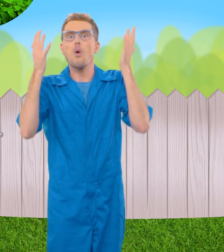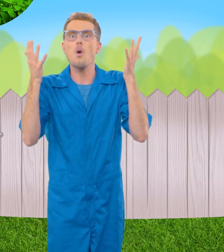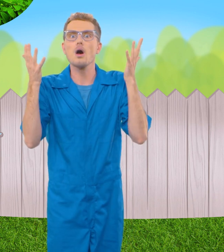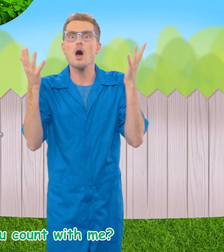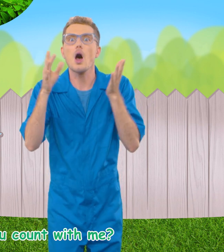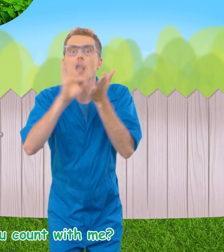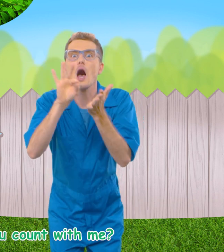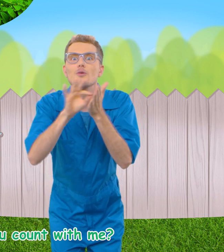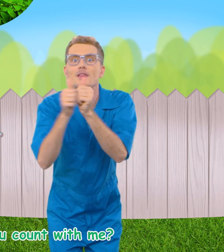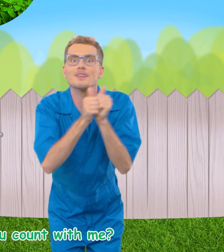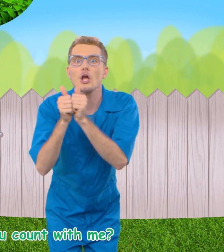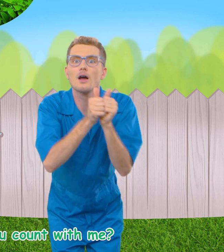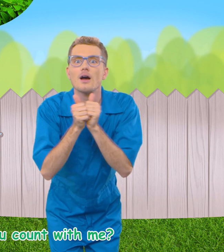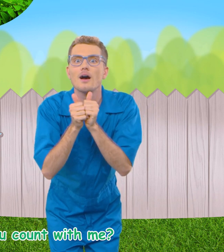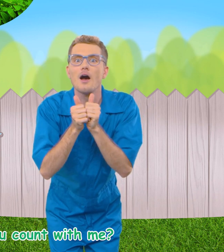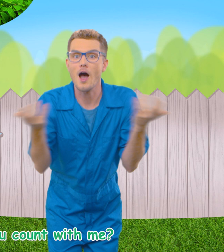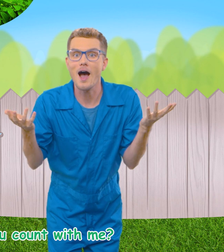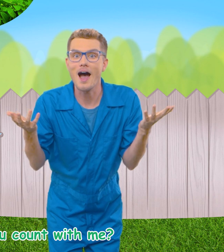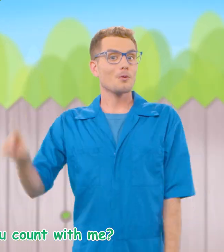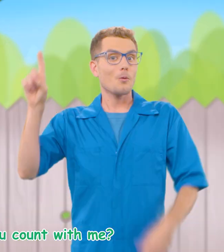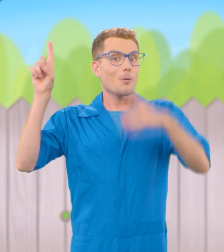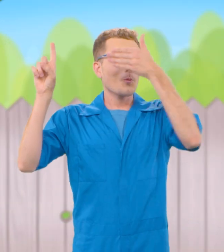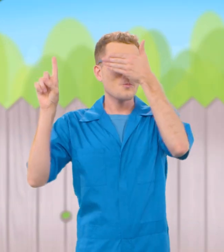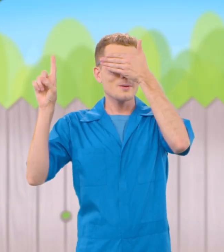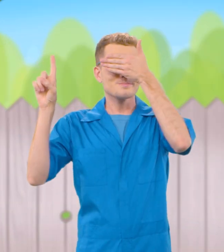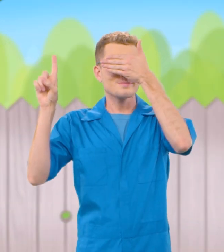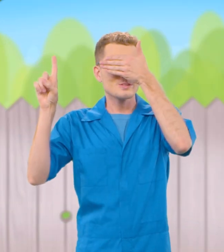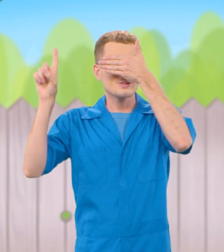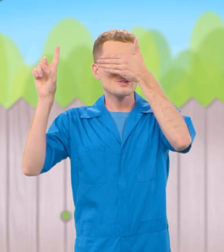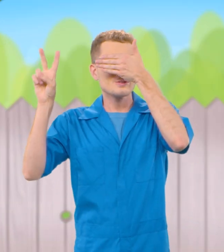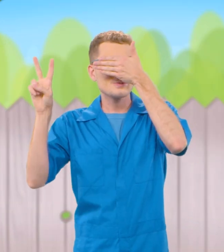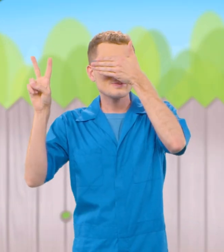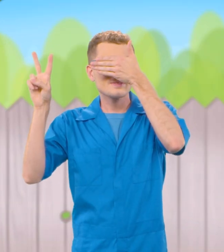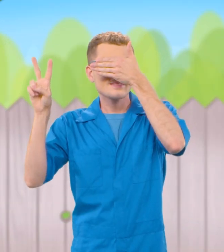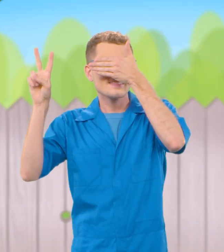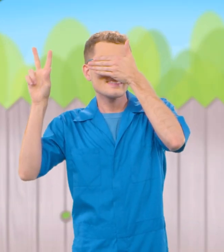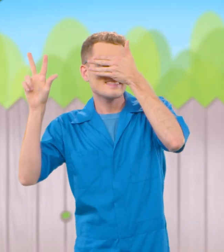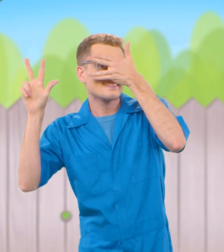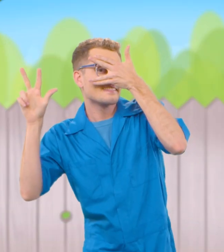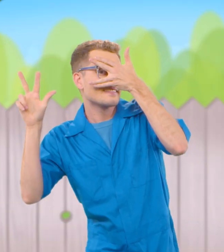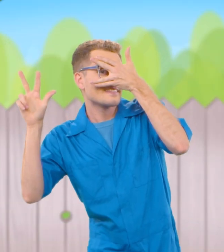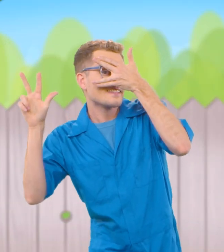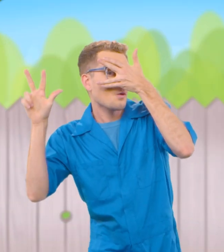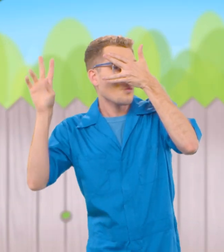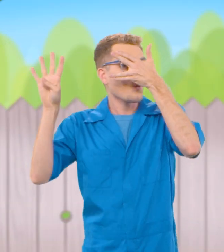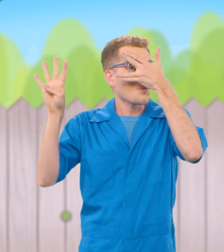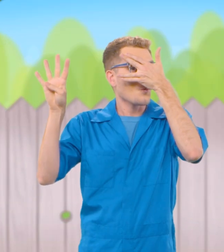Will you count with me? One, two, three, four,